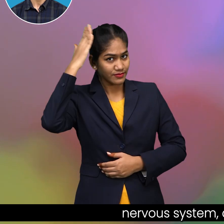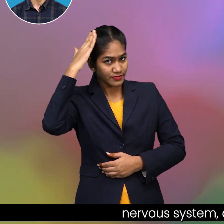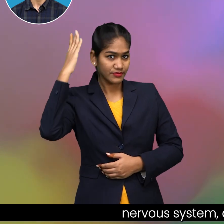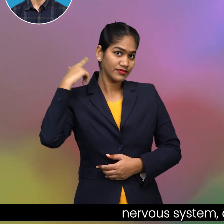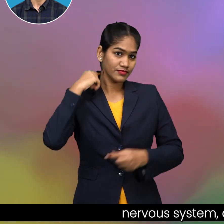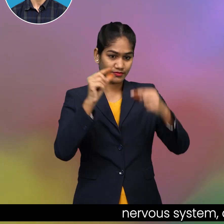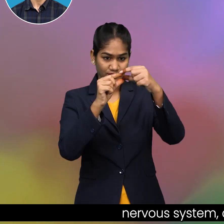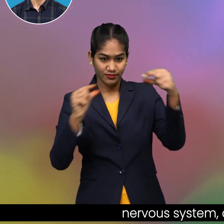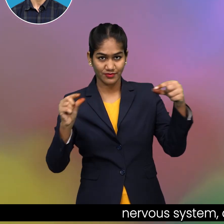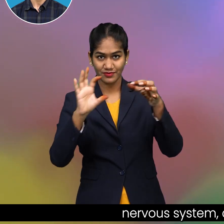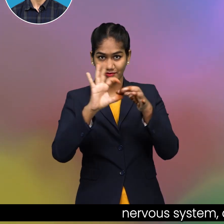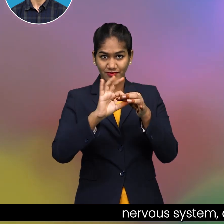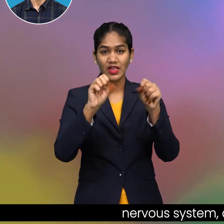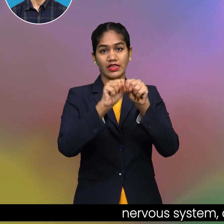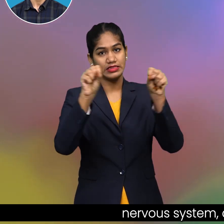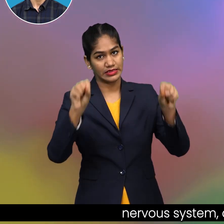systems.